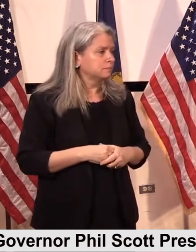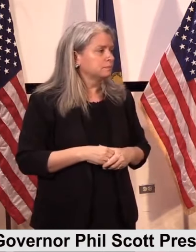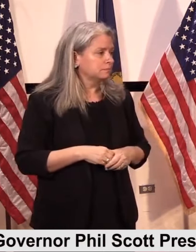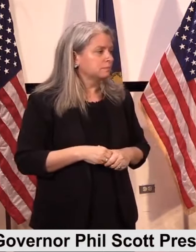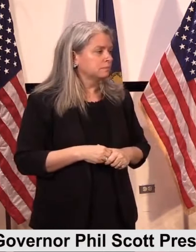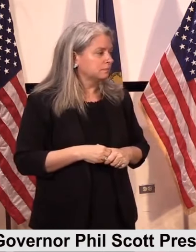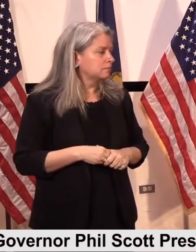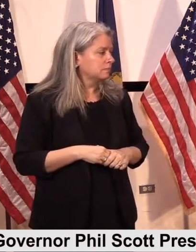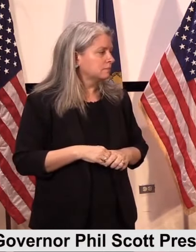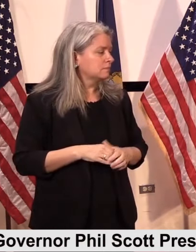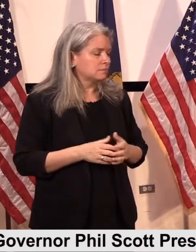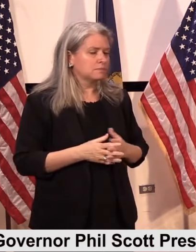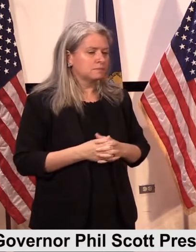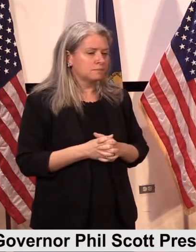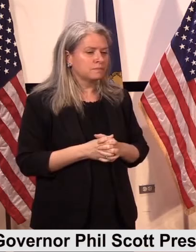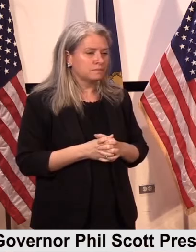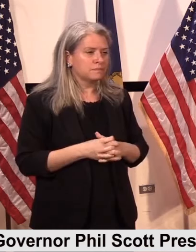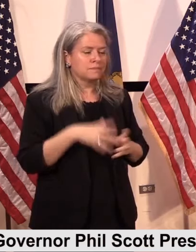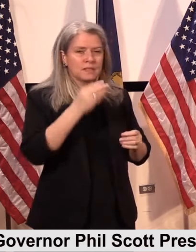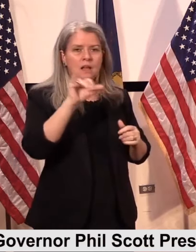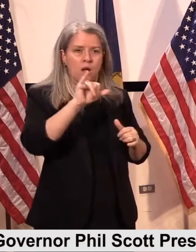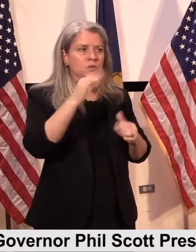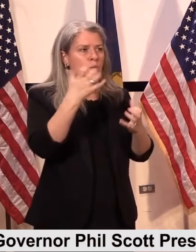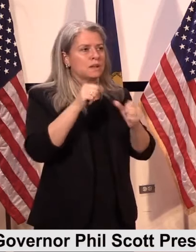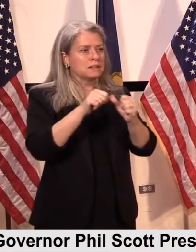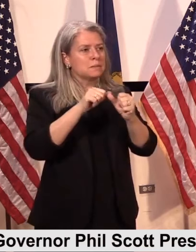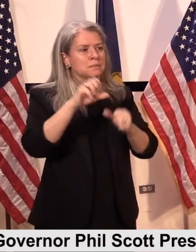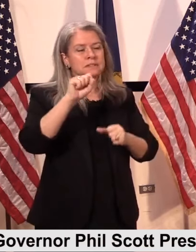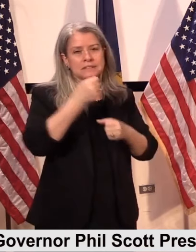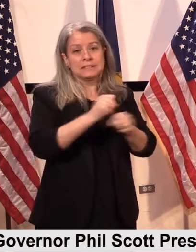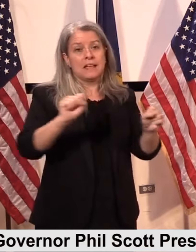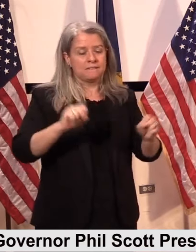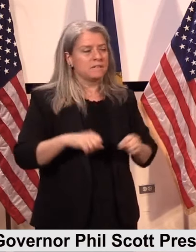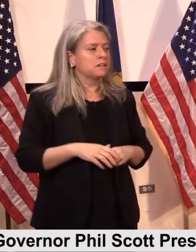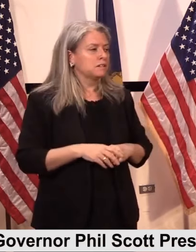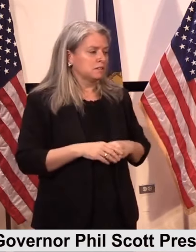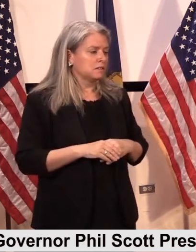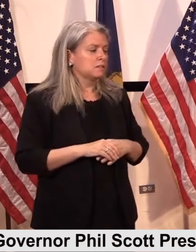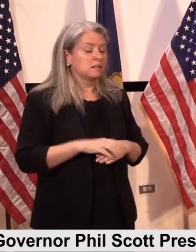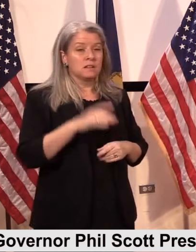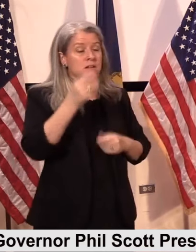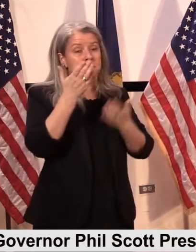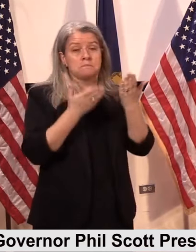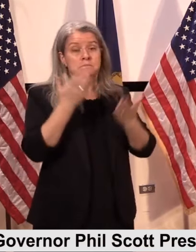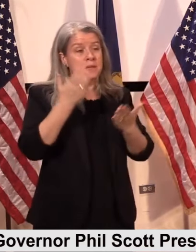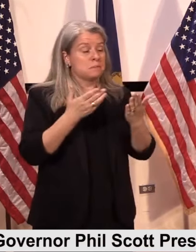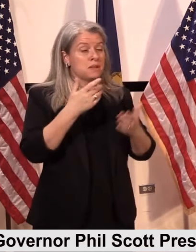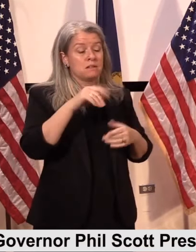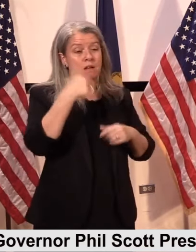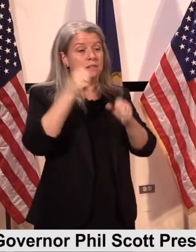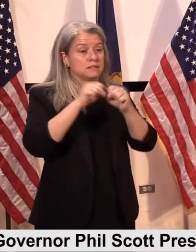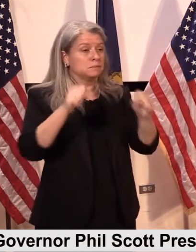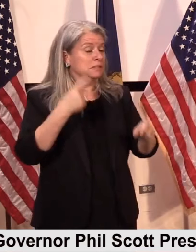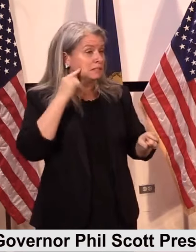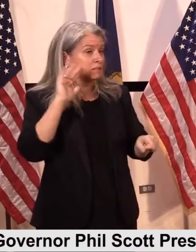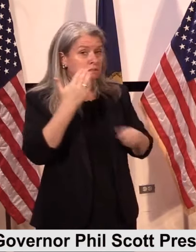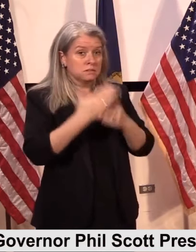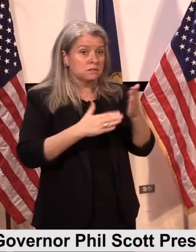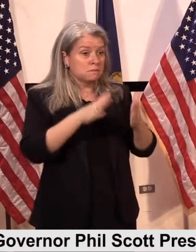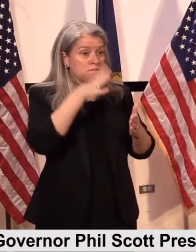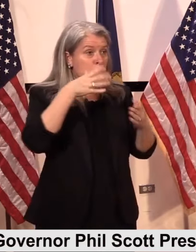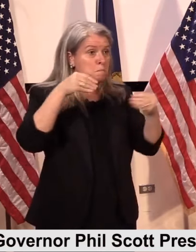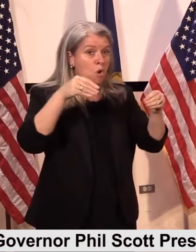and you know, meet the standards that are in place. Yeah, nobody maybe more. Even pioneering. I mean, it sounds like some farmers markets